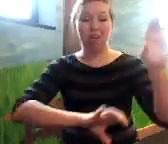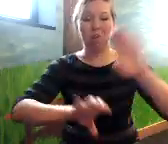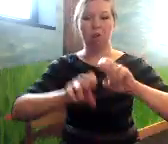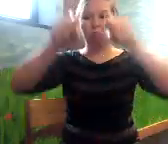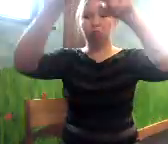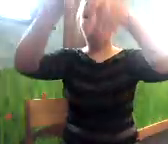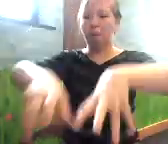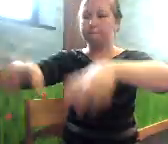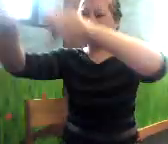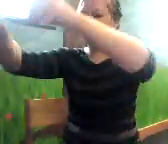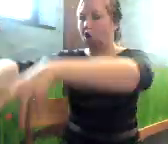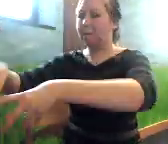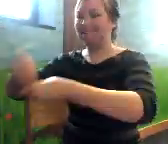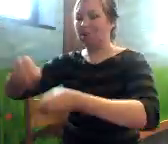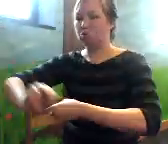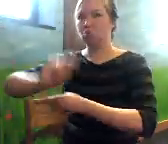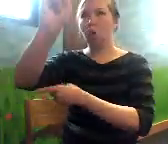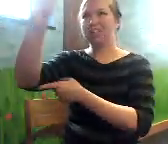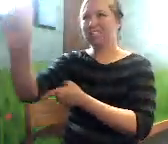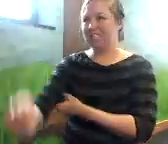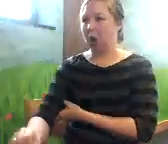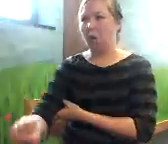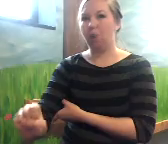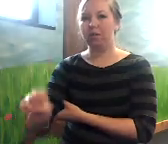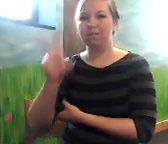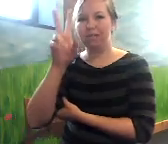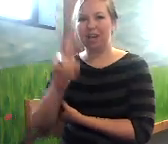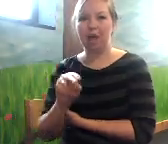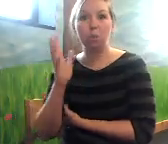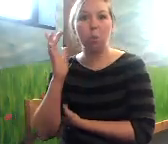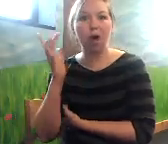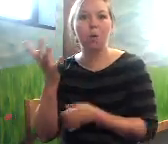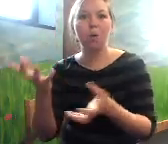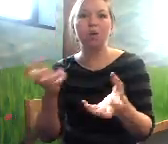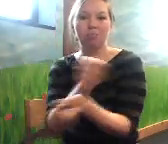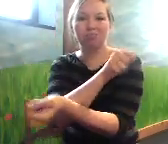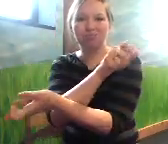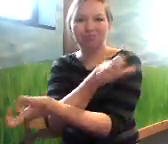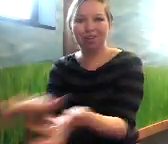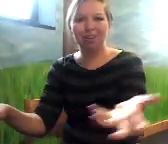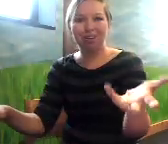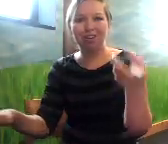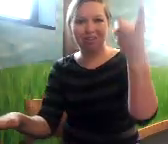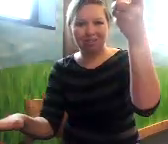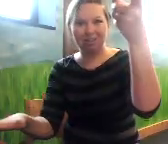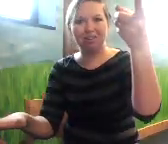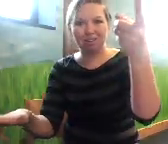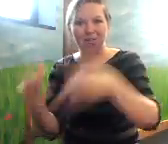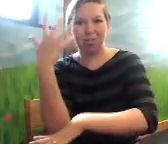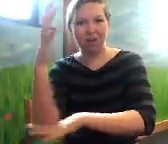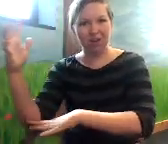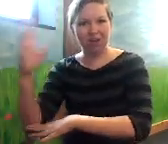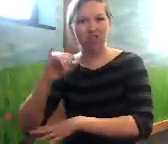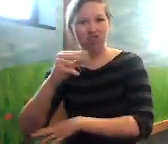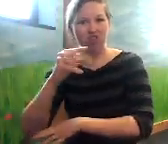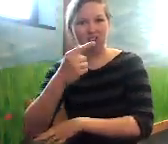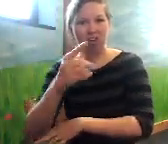to defoliate the jungle, to remove foliage from the jungle so that it was easier to see the